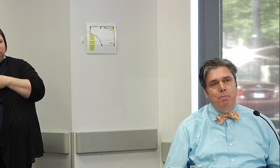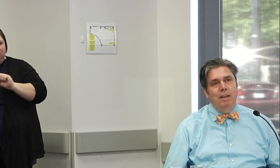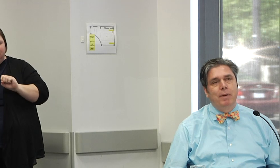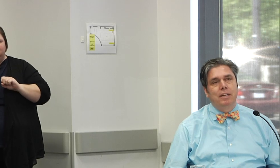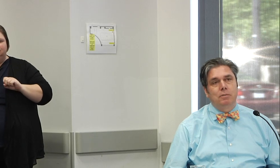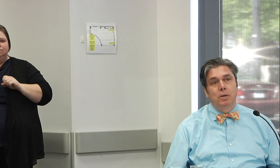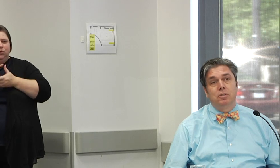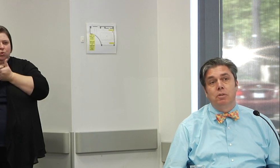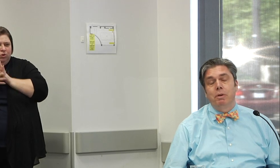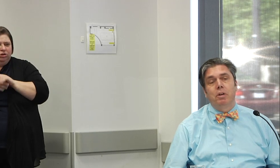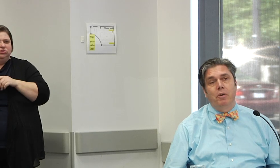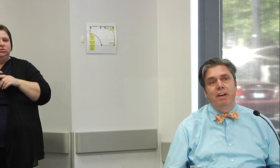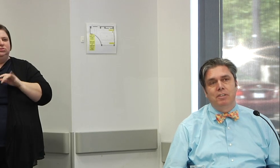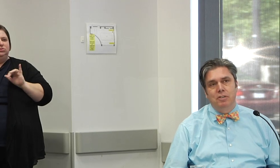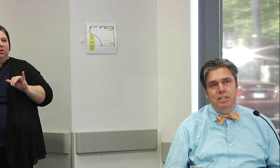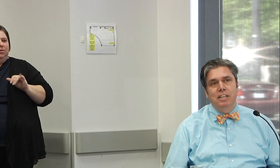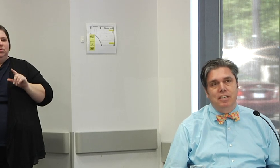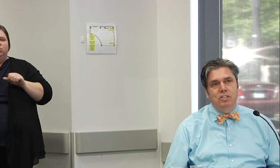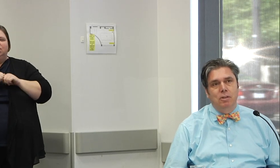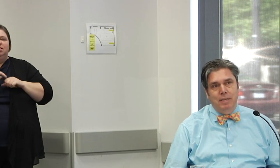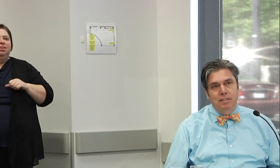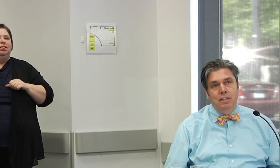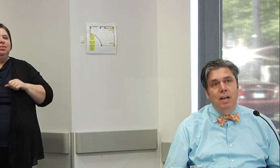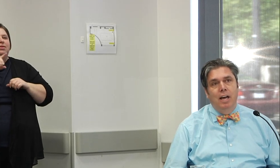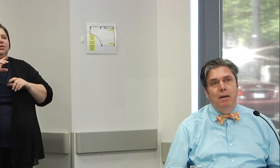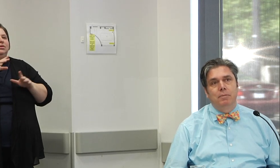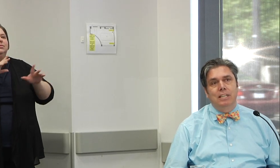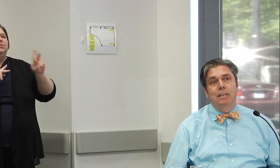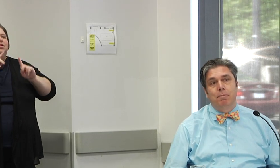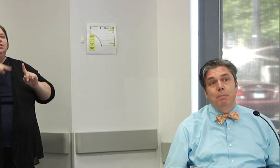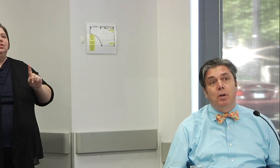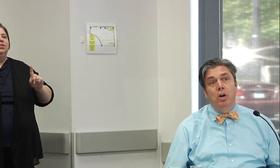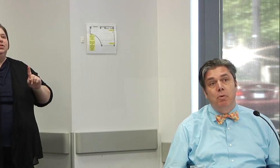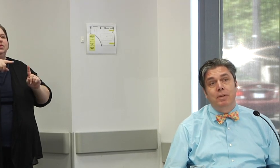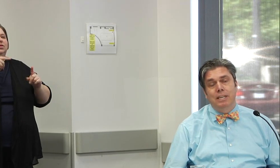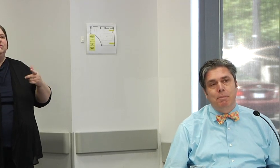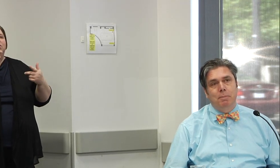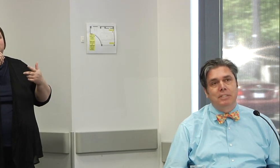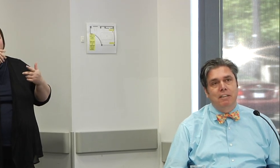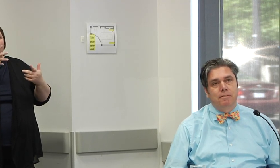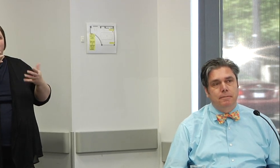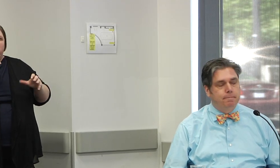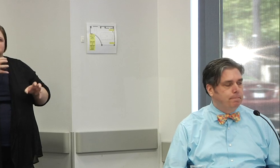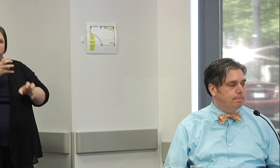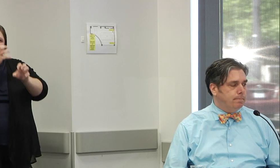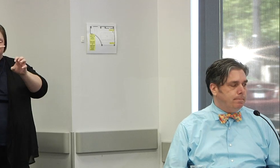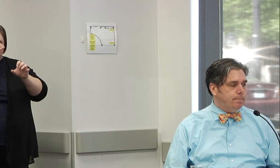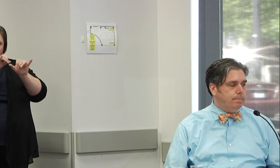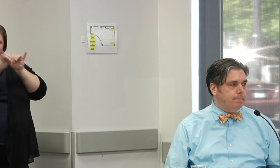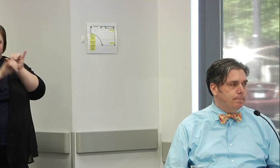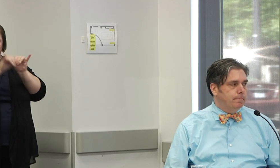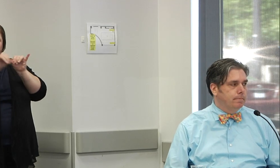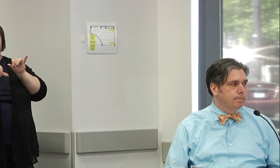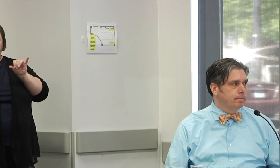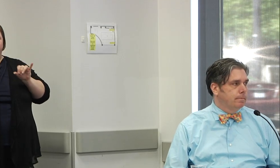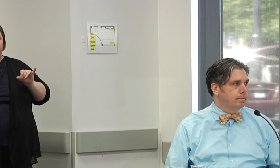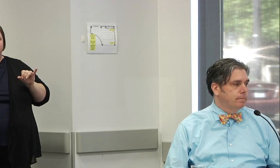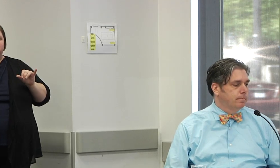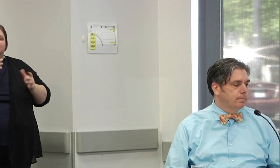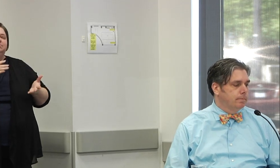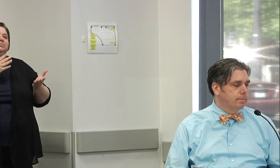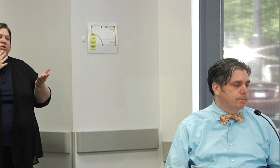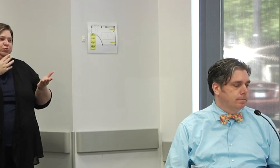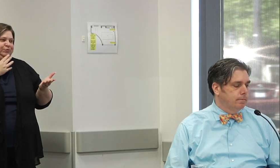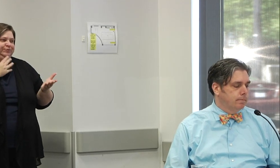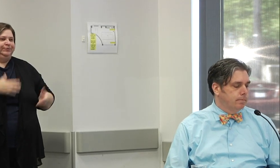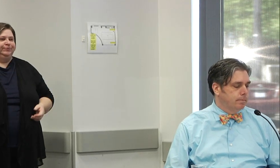have been exposed, so we don't have to use any additional means to keep people home and keep people safe. Thank you, David. We've got time